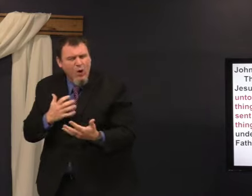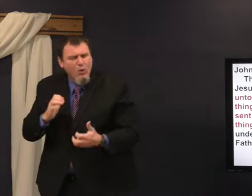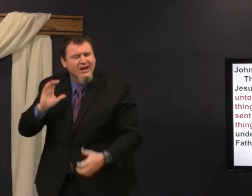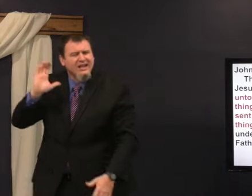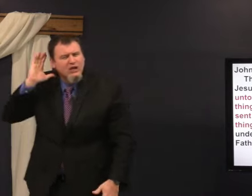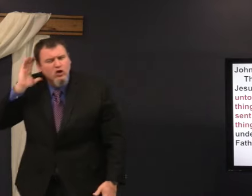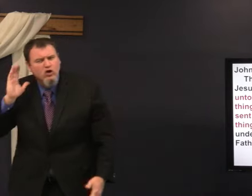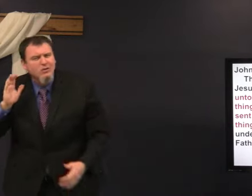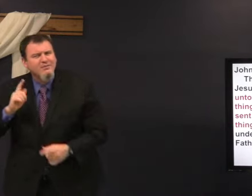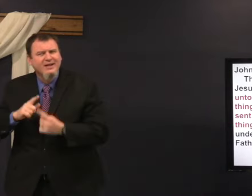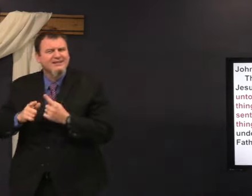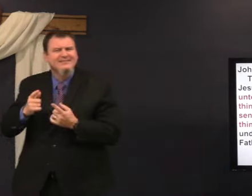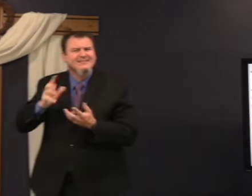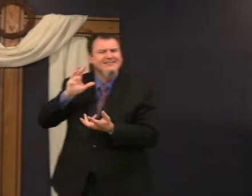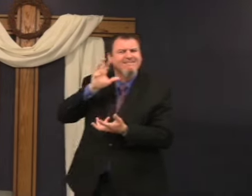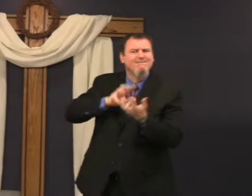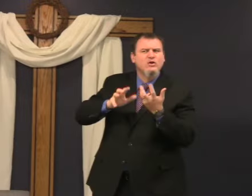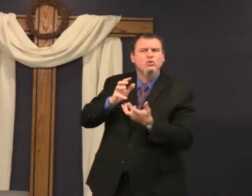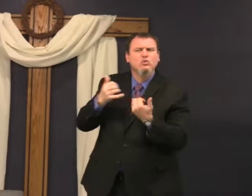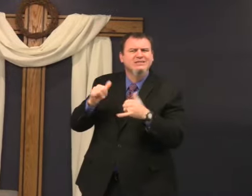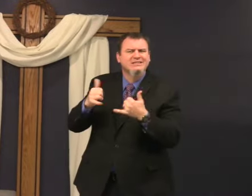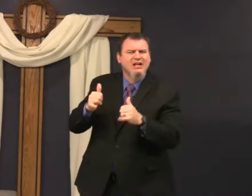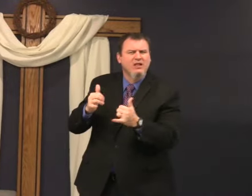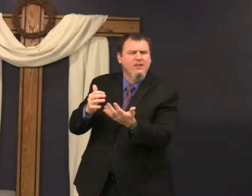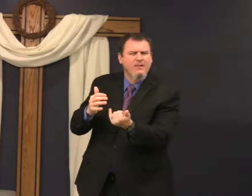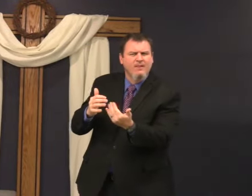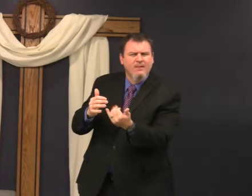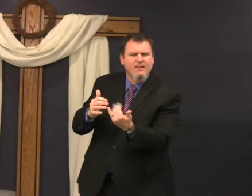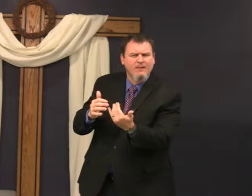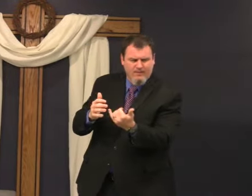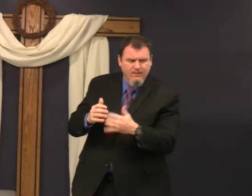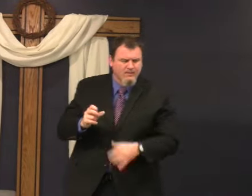I want to follow you. I want to hear what you're saying, but